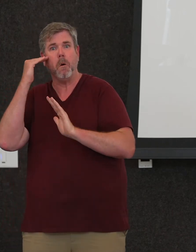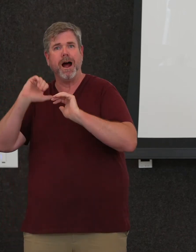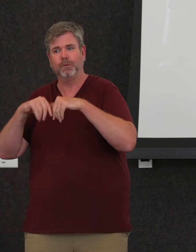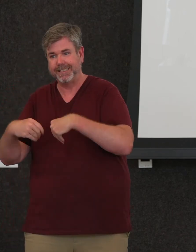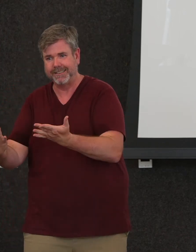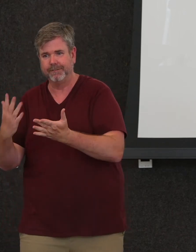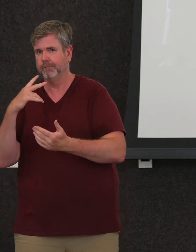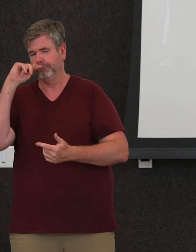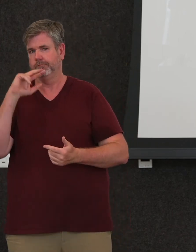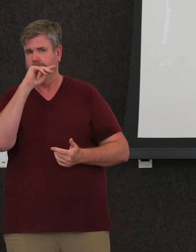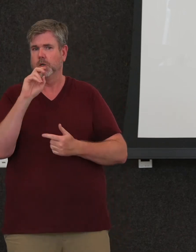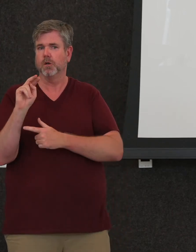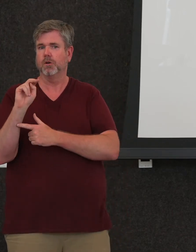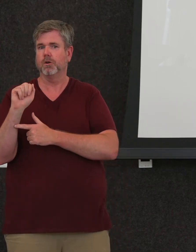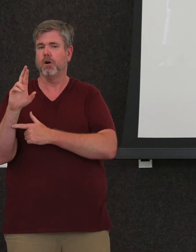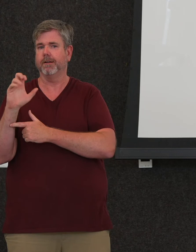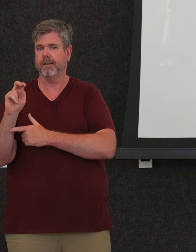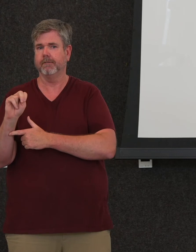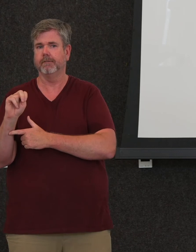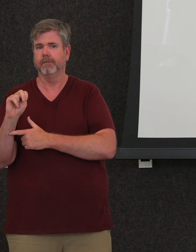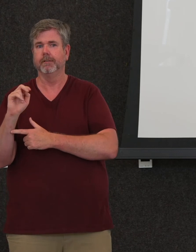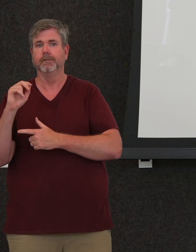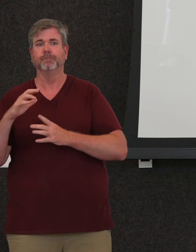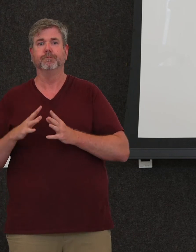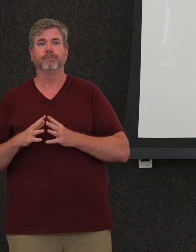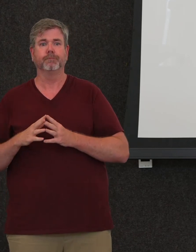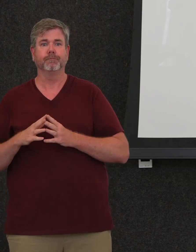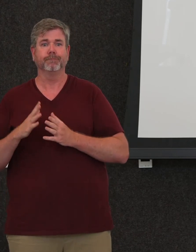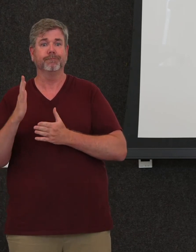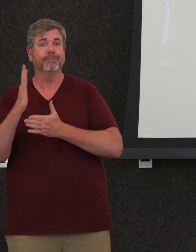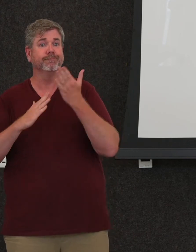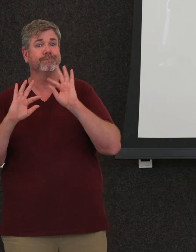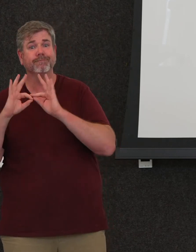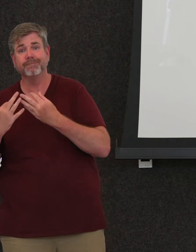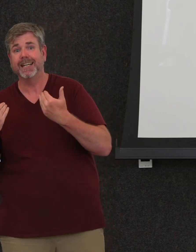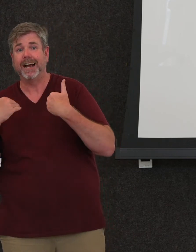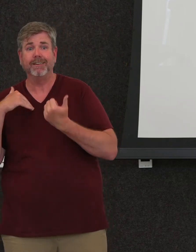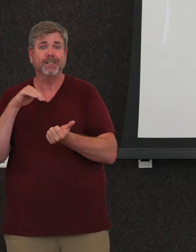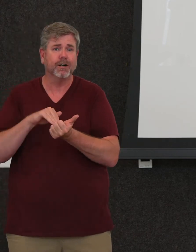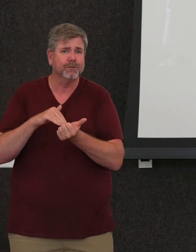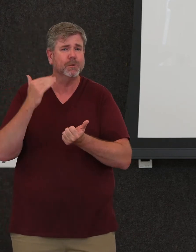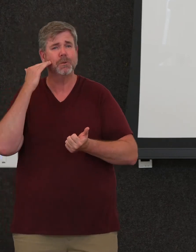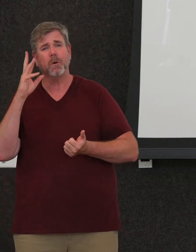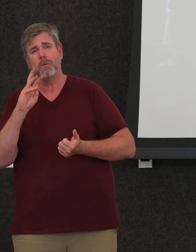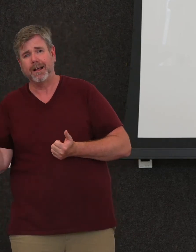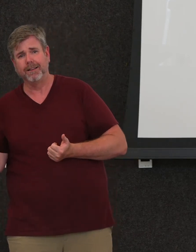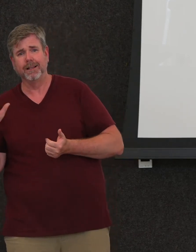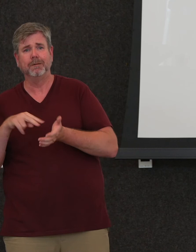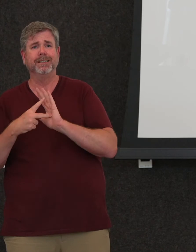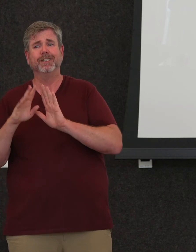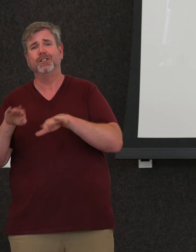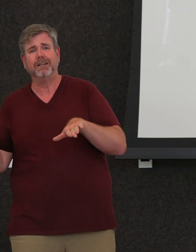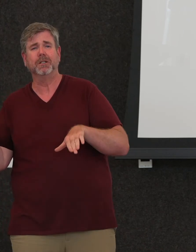certain families, depending if you have a doctor that knows your family well, maybe your child feels more comfortable going to a doctor they've been seeing for